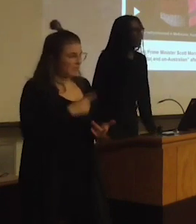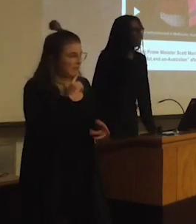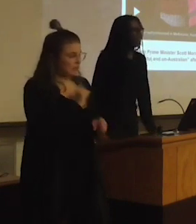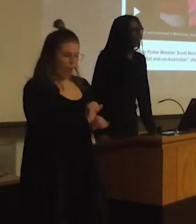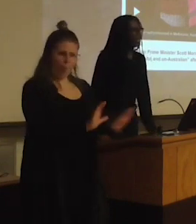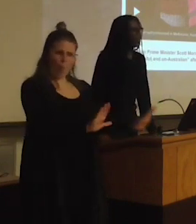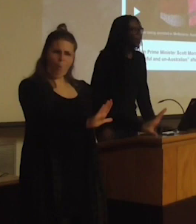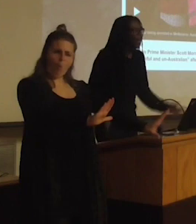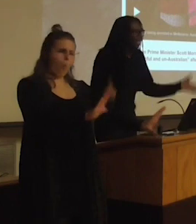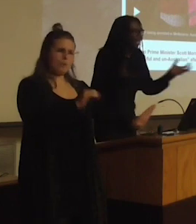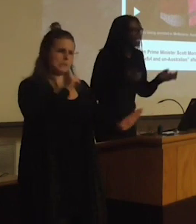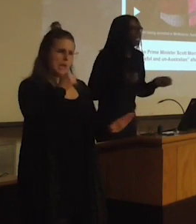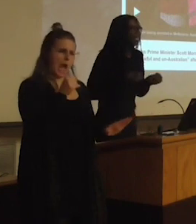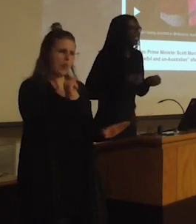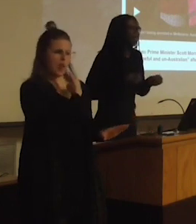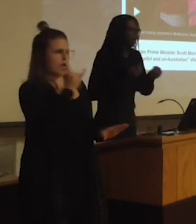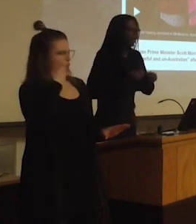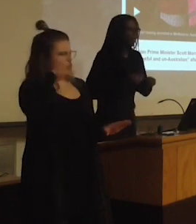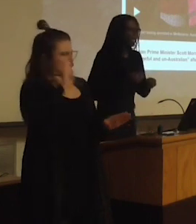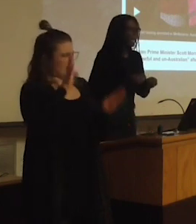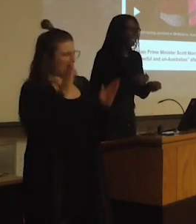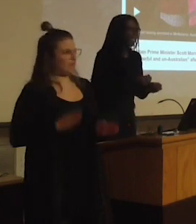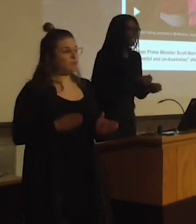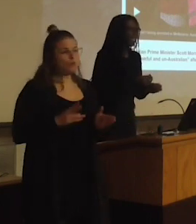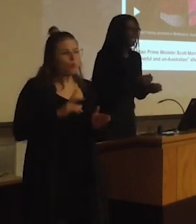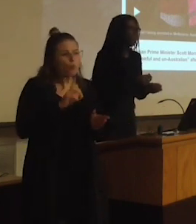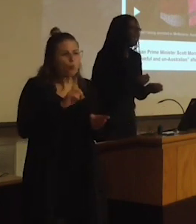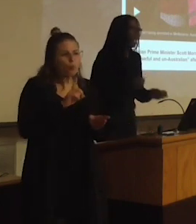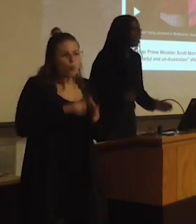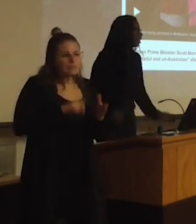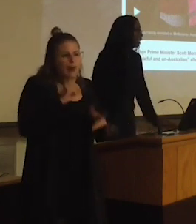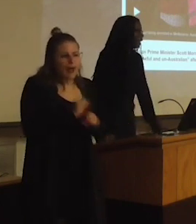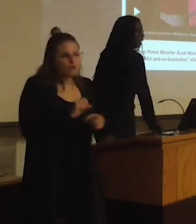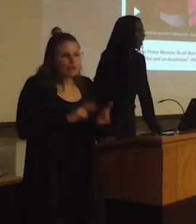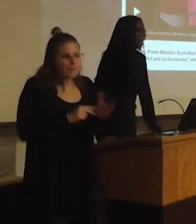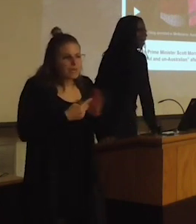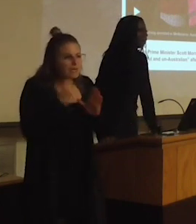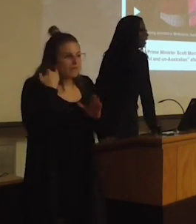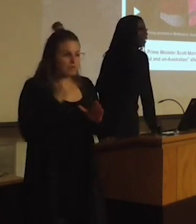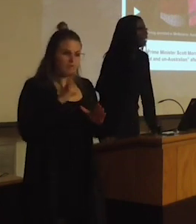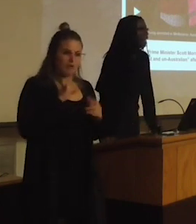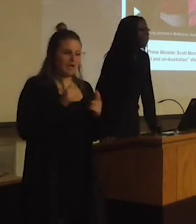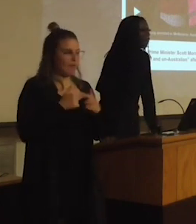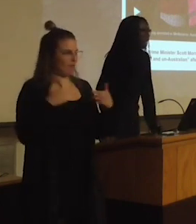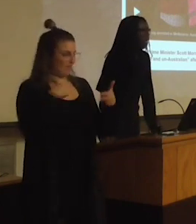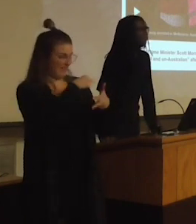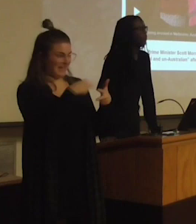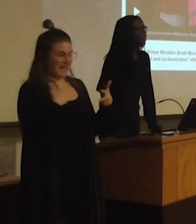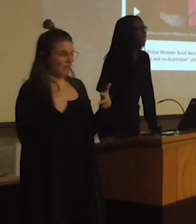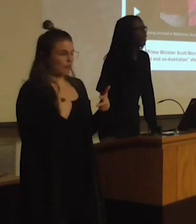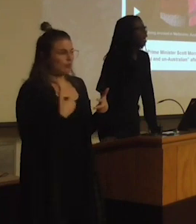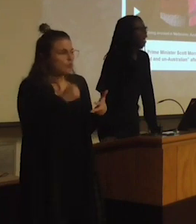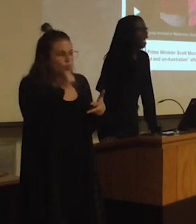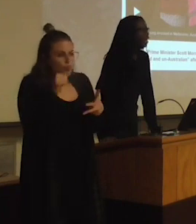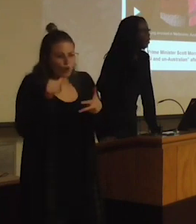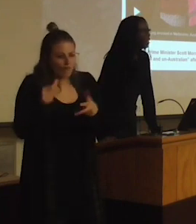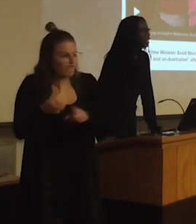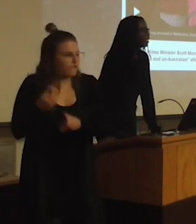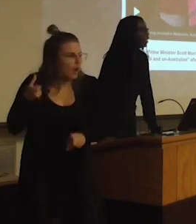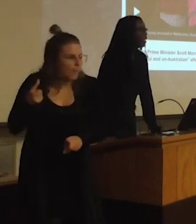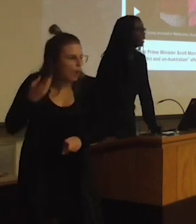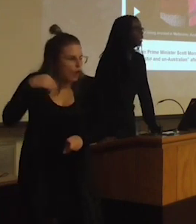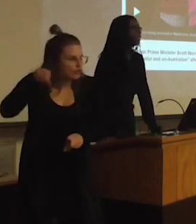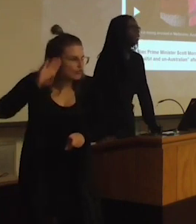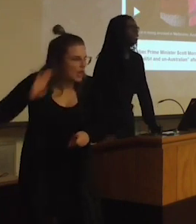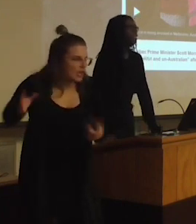that it's un-Australian, what exactly is Australian identity if he's actually talking about animals that never came from there and had no